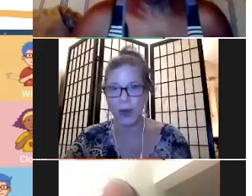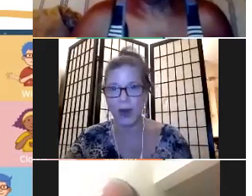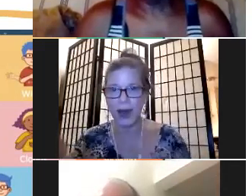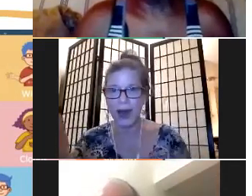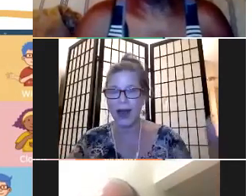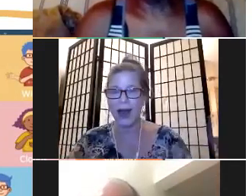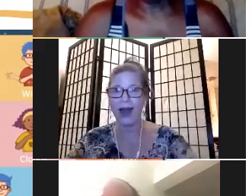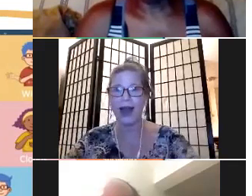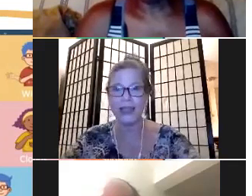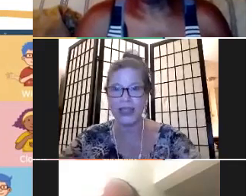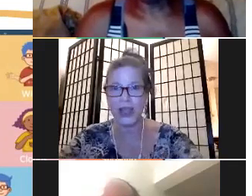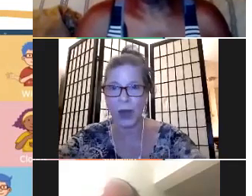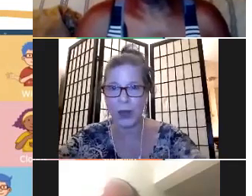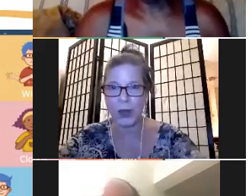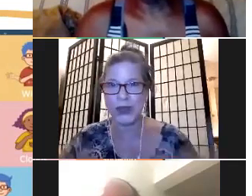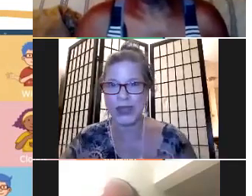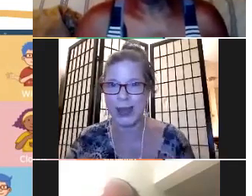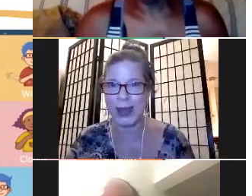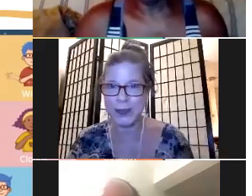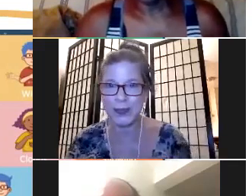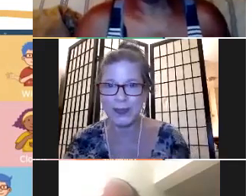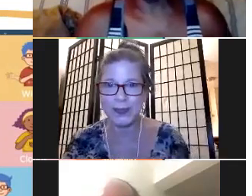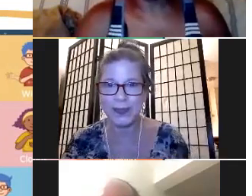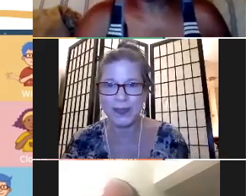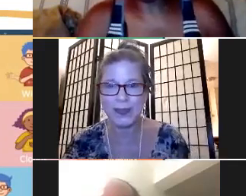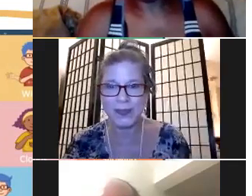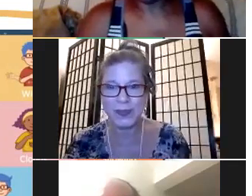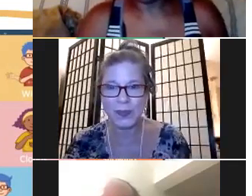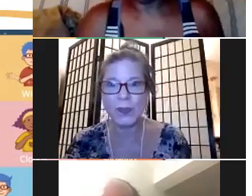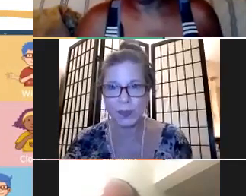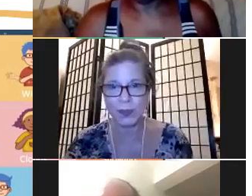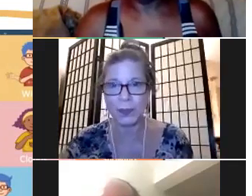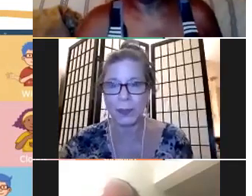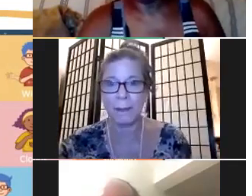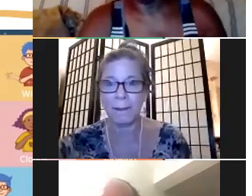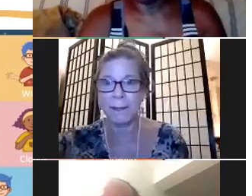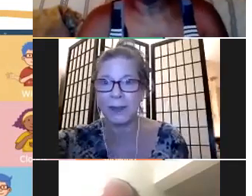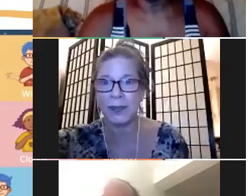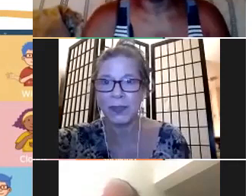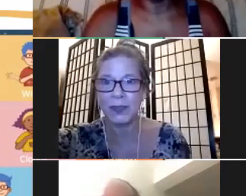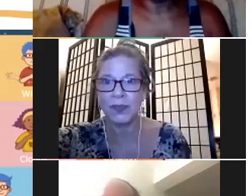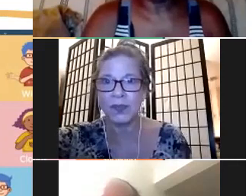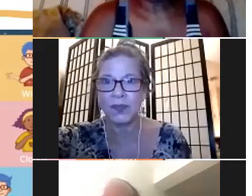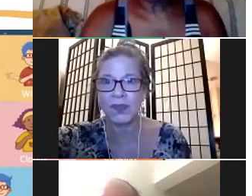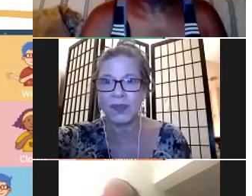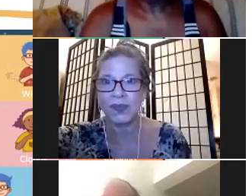so I just go by what you're saying. Oh, okay. Oh, that's right.